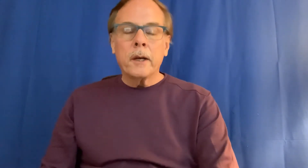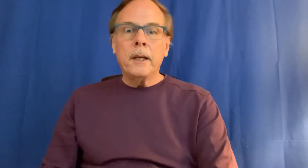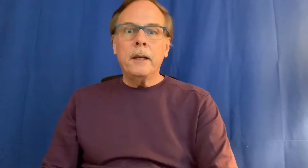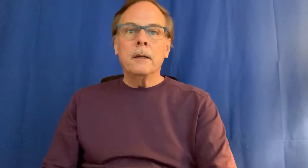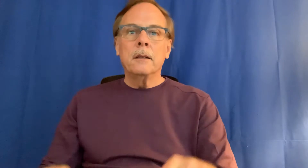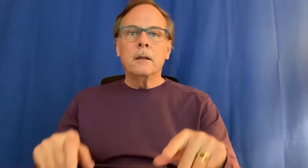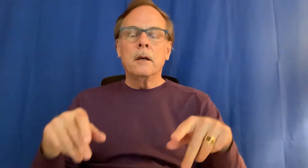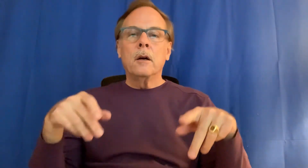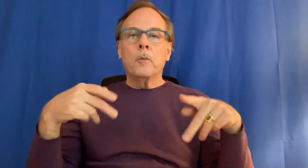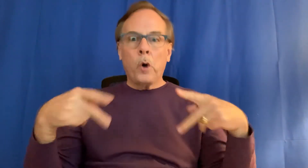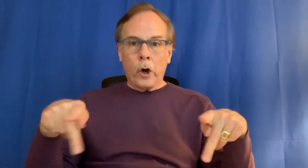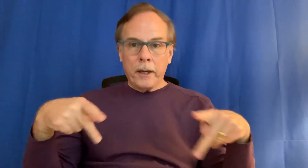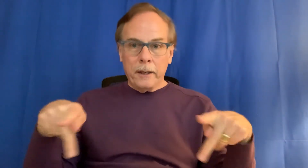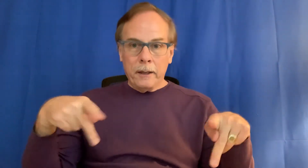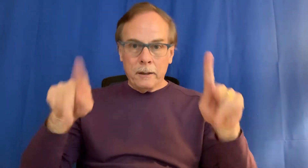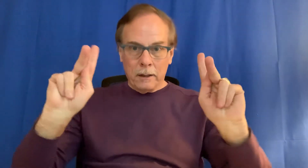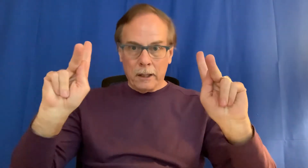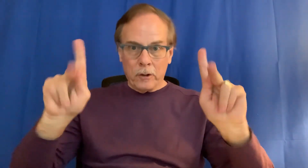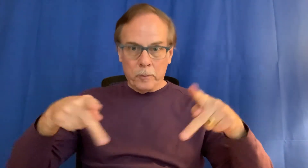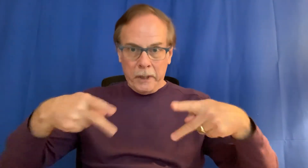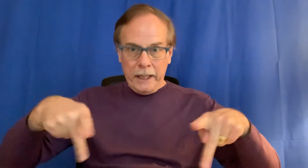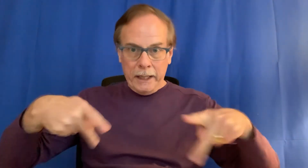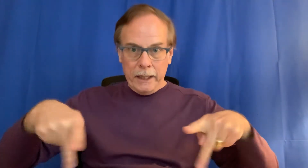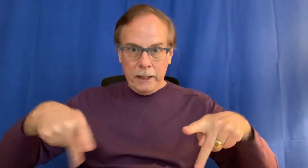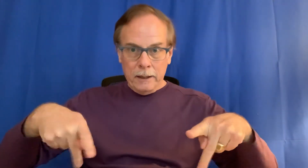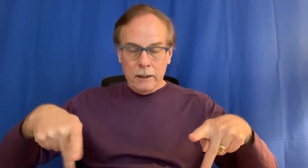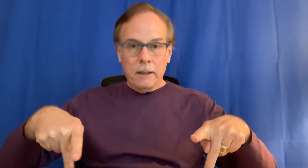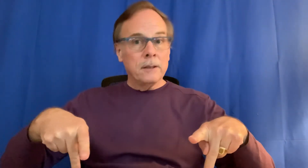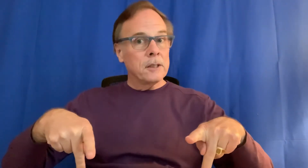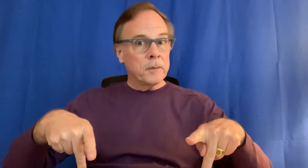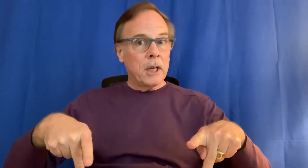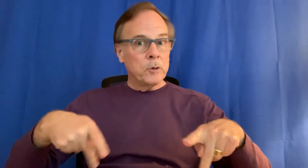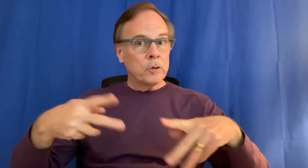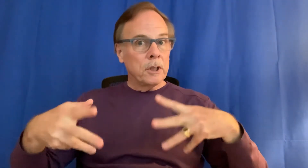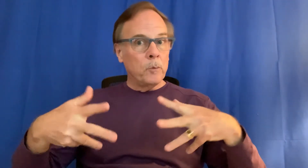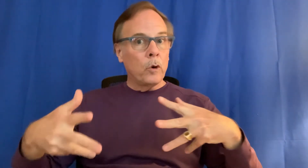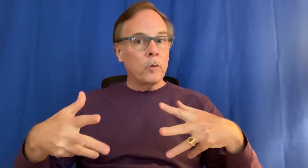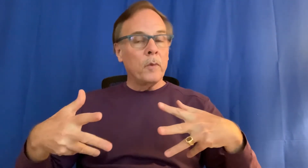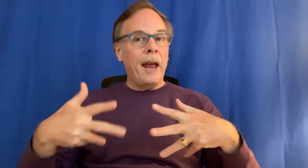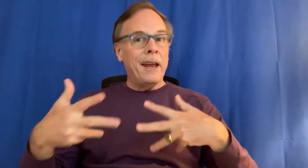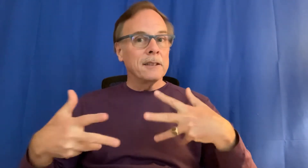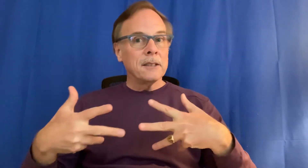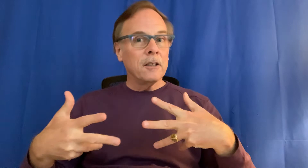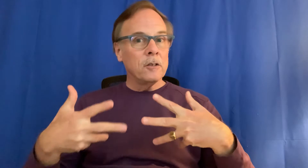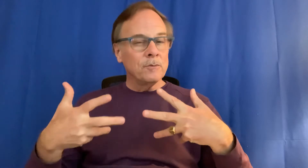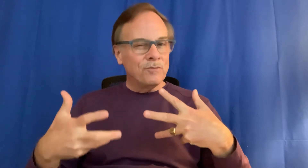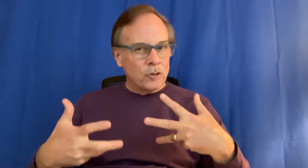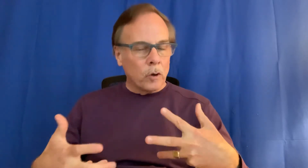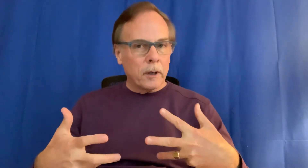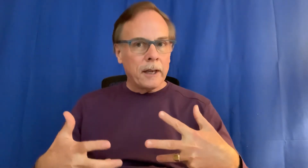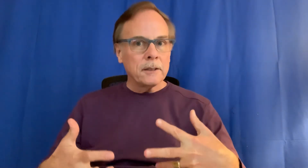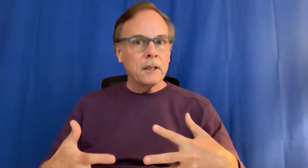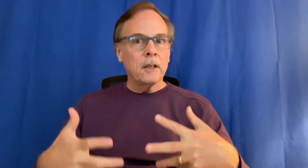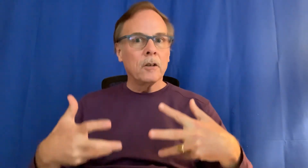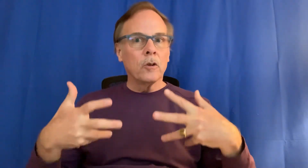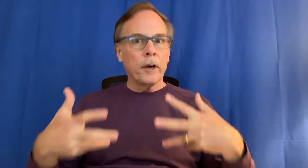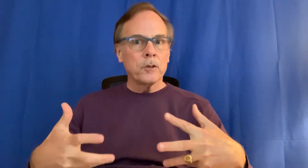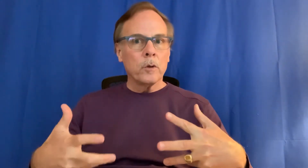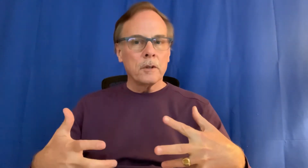Party, the letter P. Sometimes you'll see more ASL, strong ASL, grassroots deaf